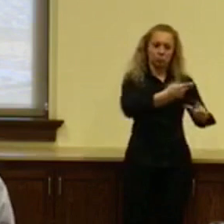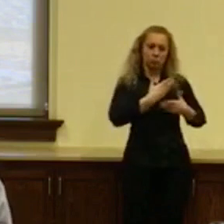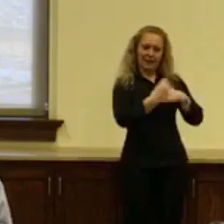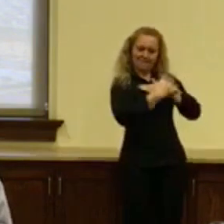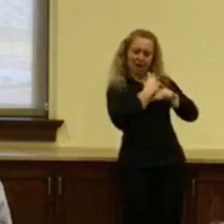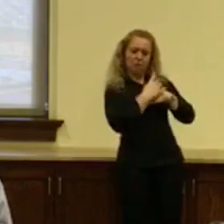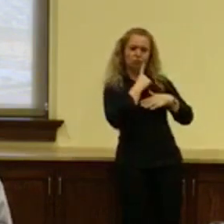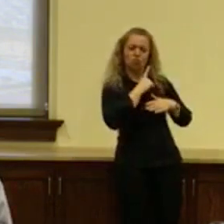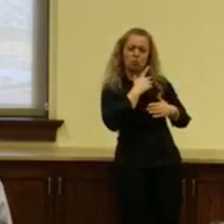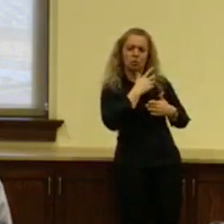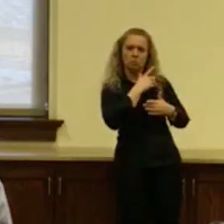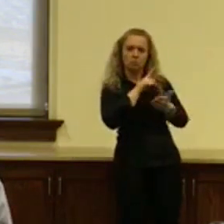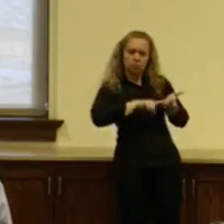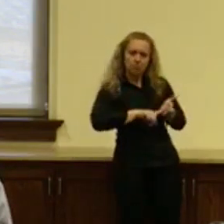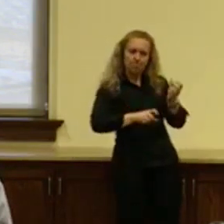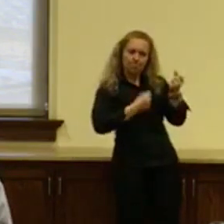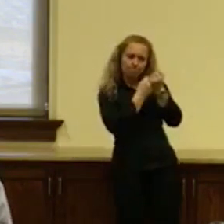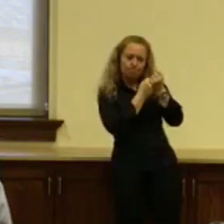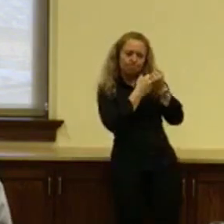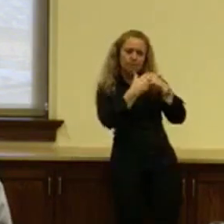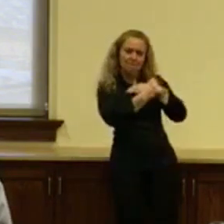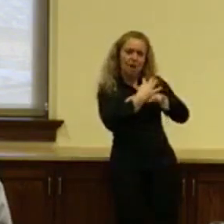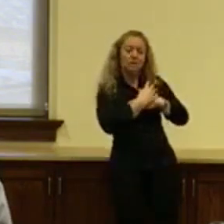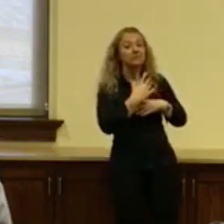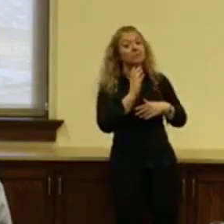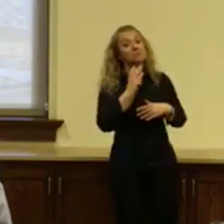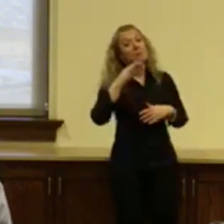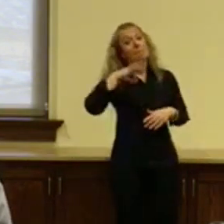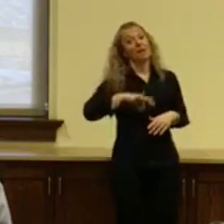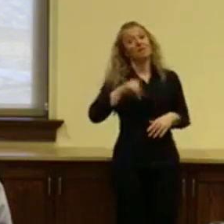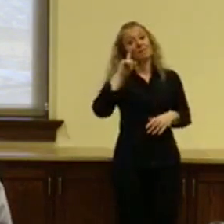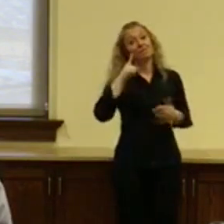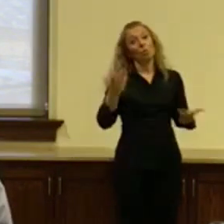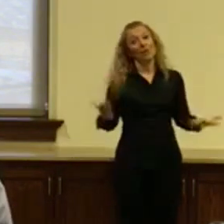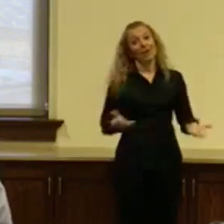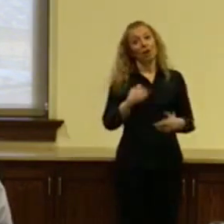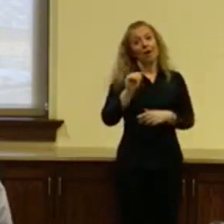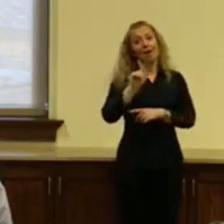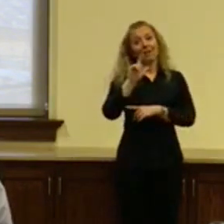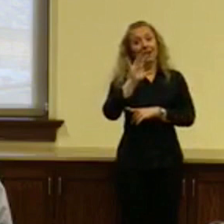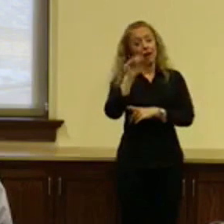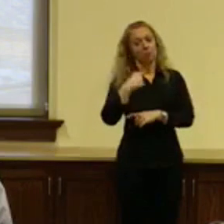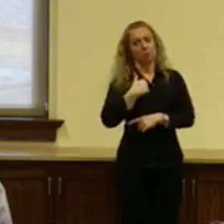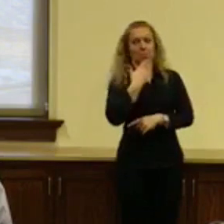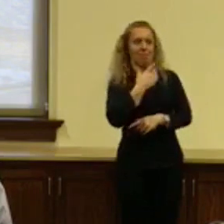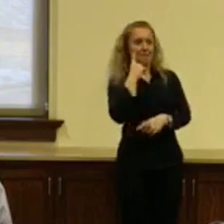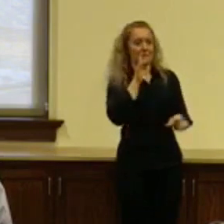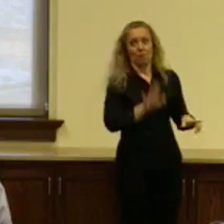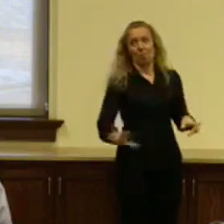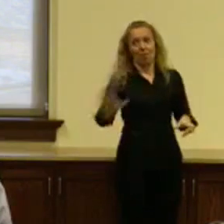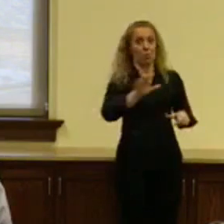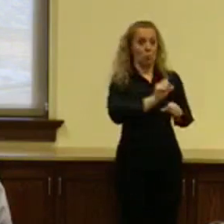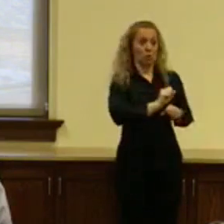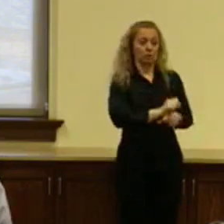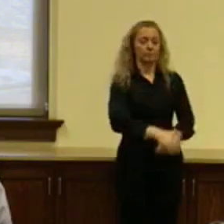this, it's a benefit that we have here in Allegheny County, and I'm very thankful for that.